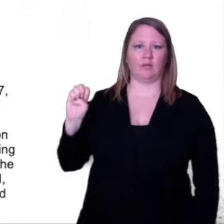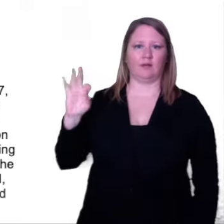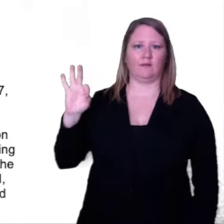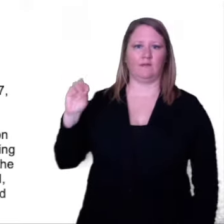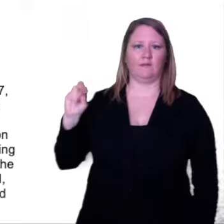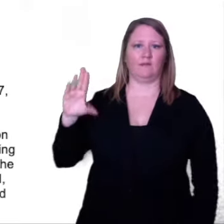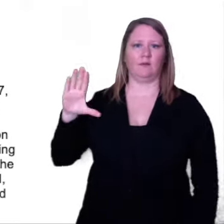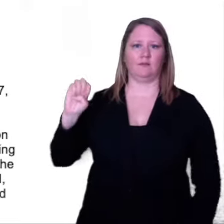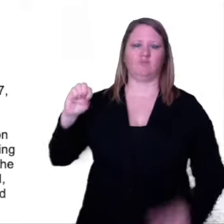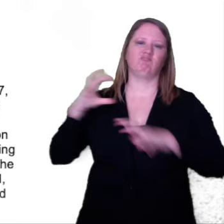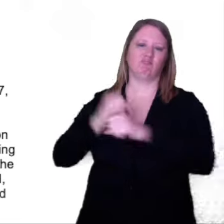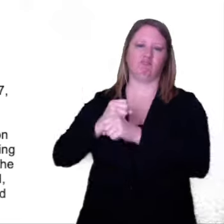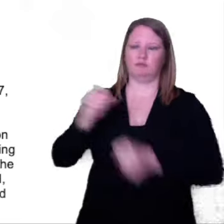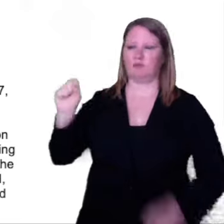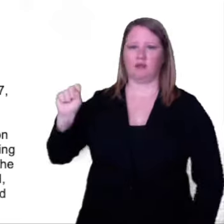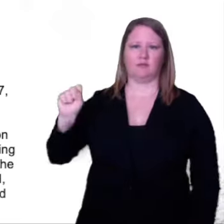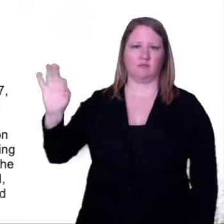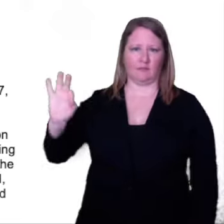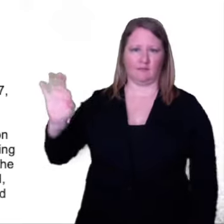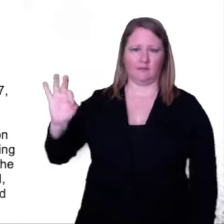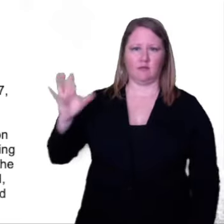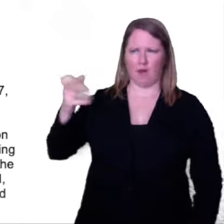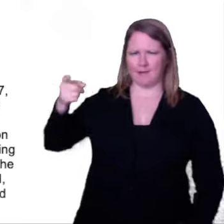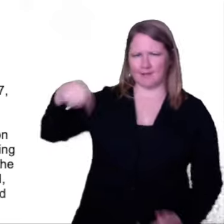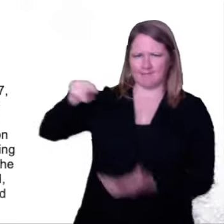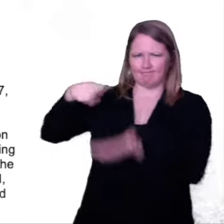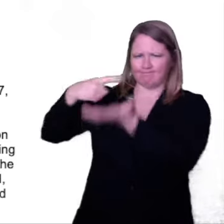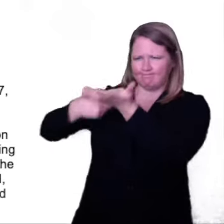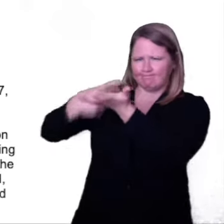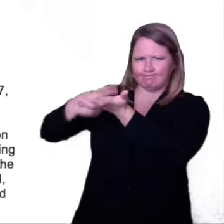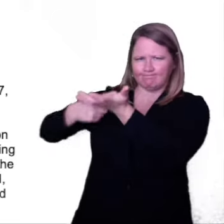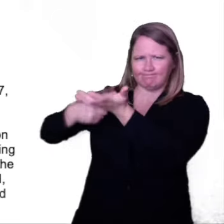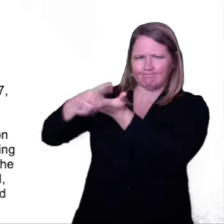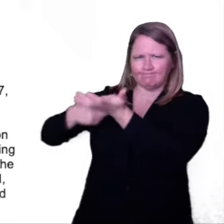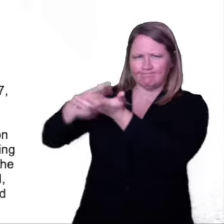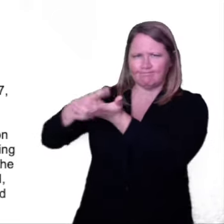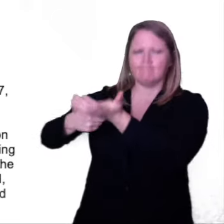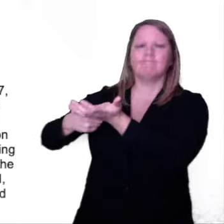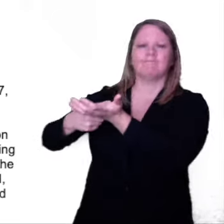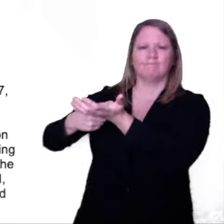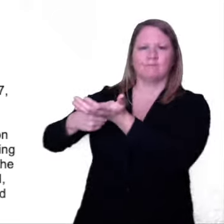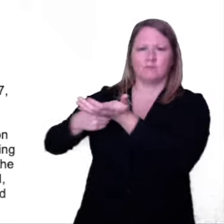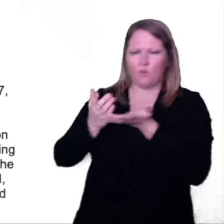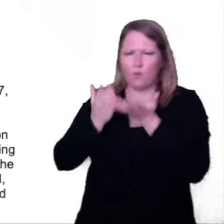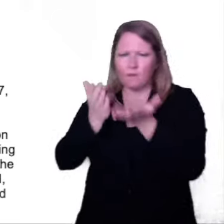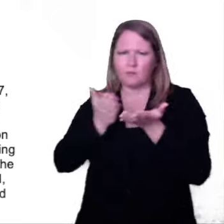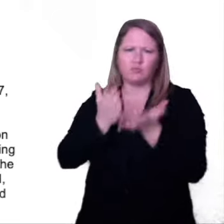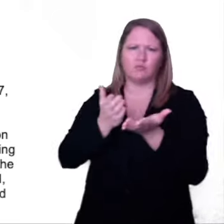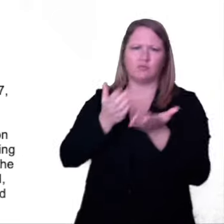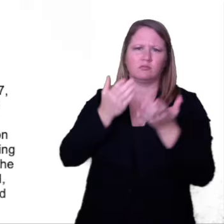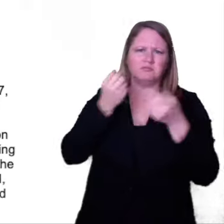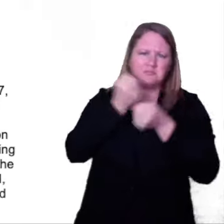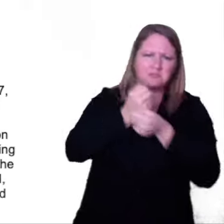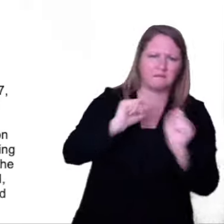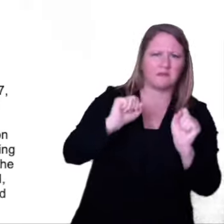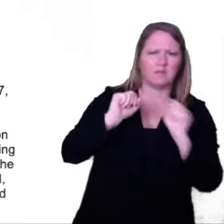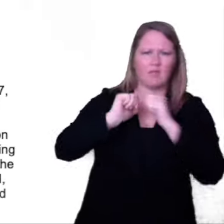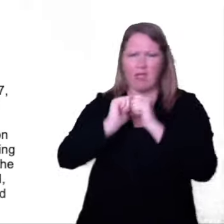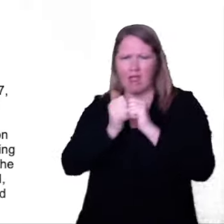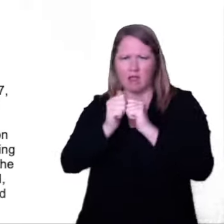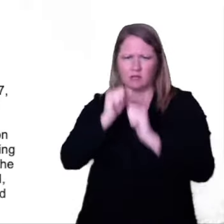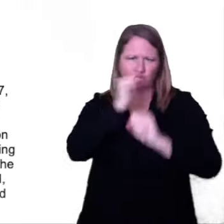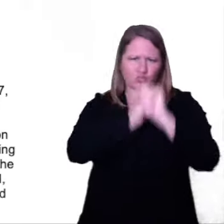force to open Texas to study and make recommendations on safely and strategically restarting